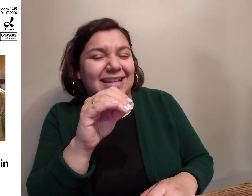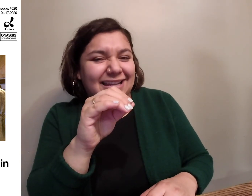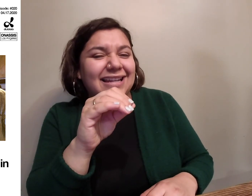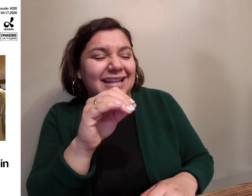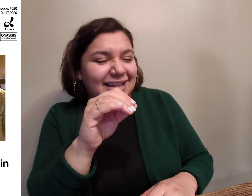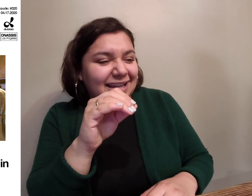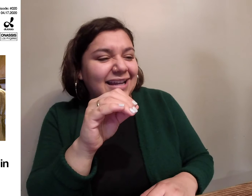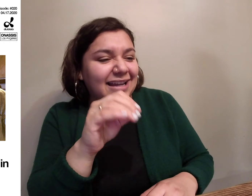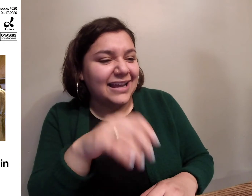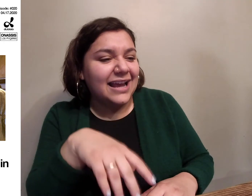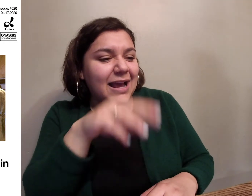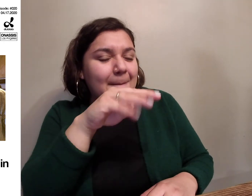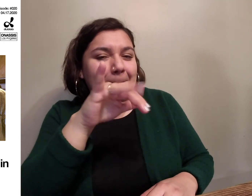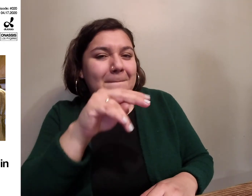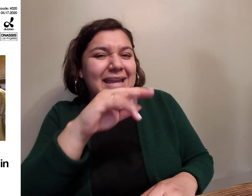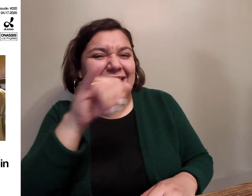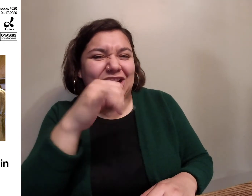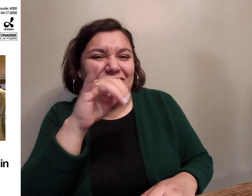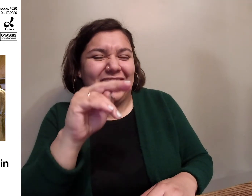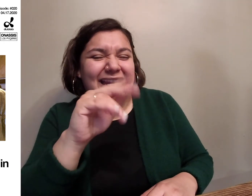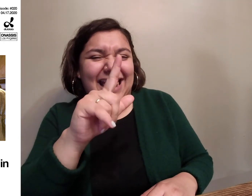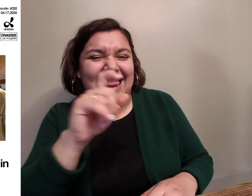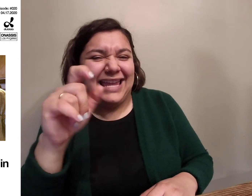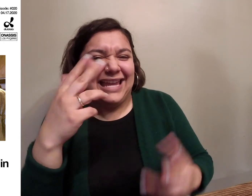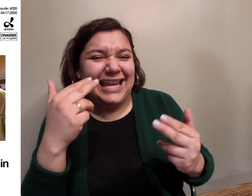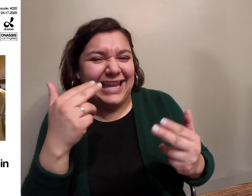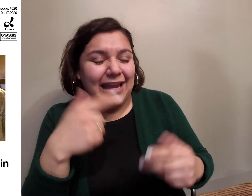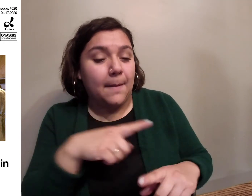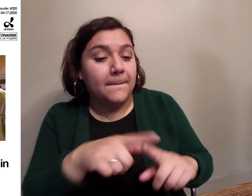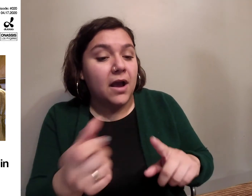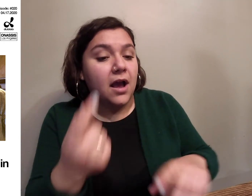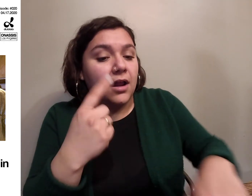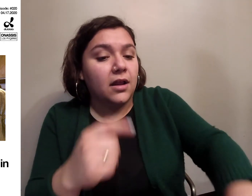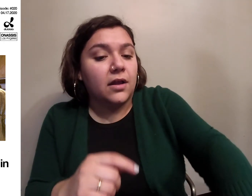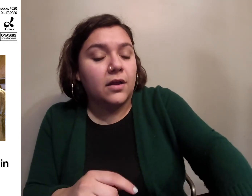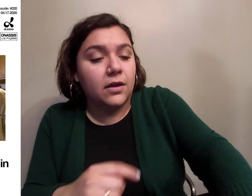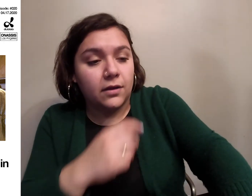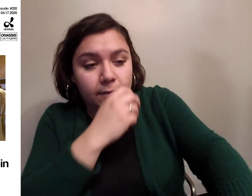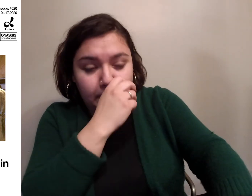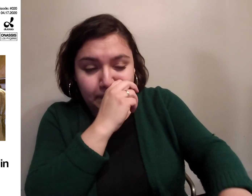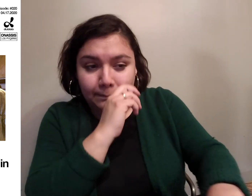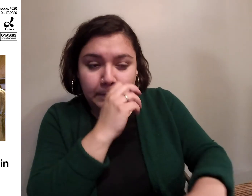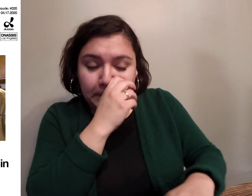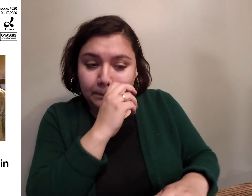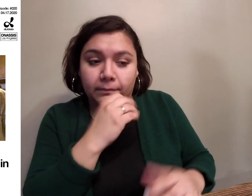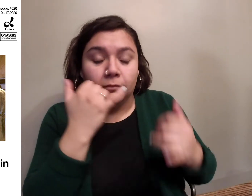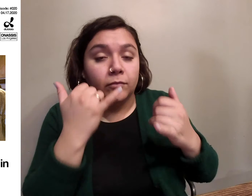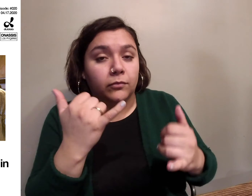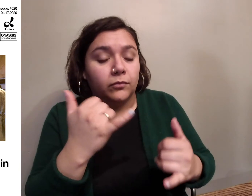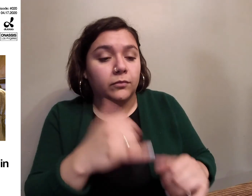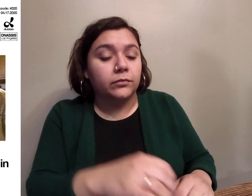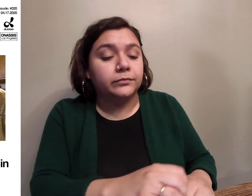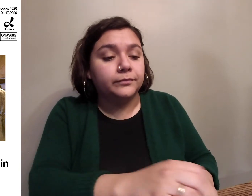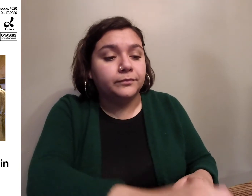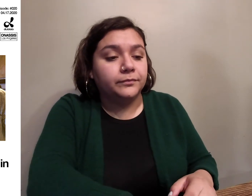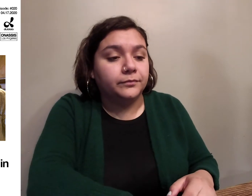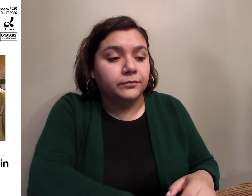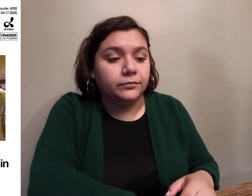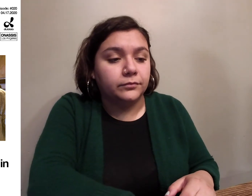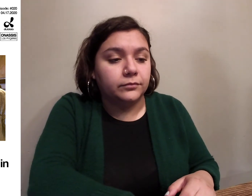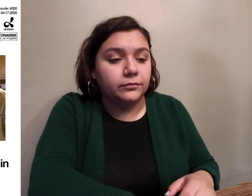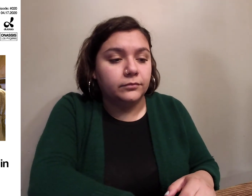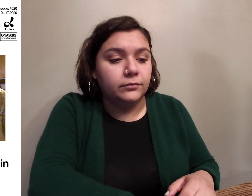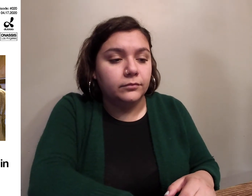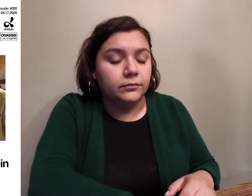the racism against Asian Americans in this time of pandemic. It must